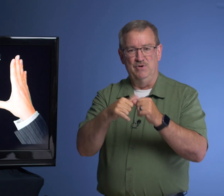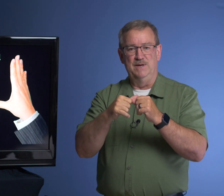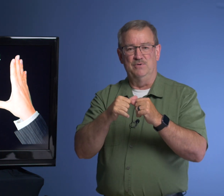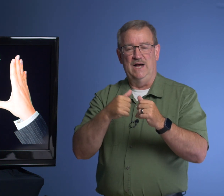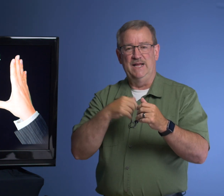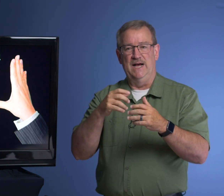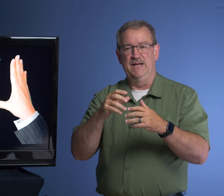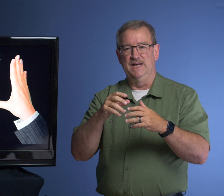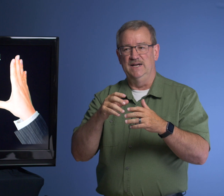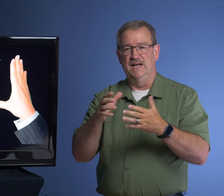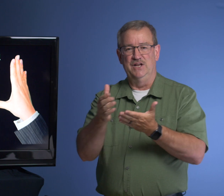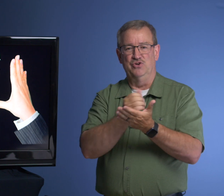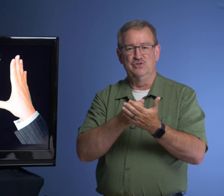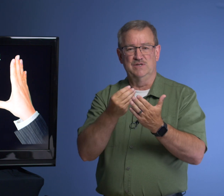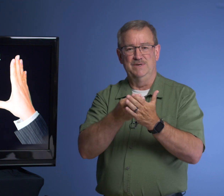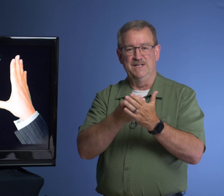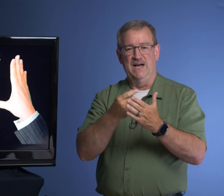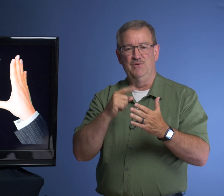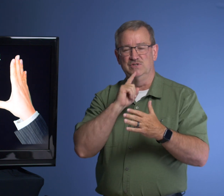remember I had earned some money. I was